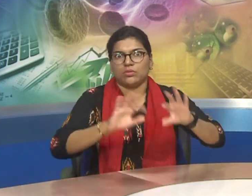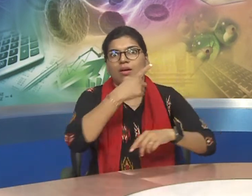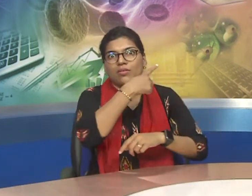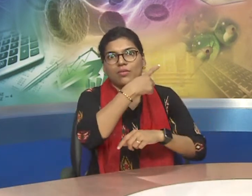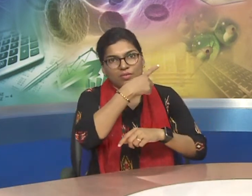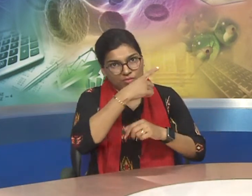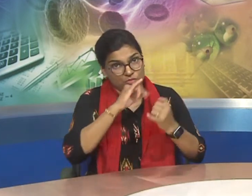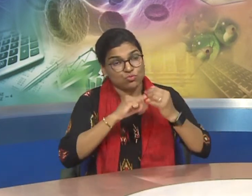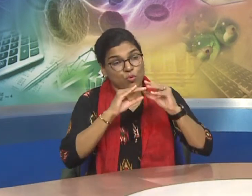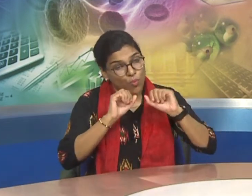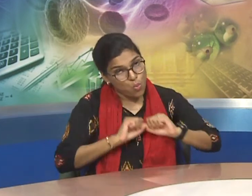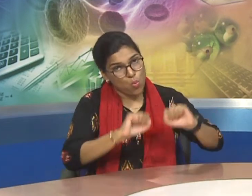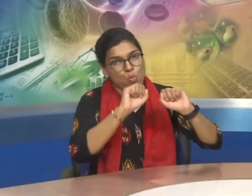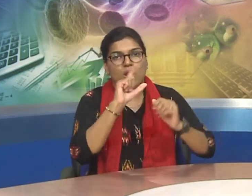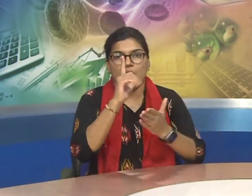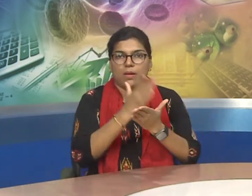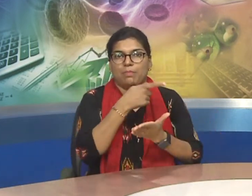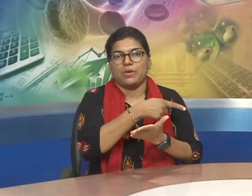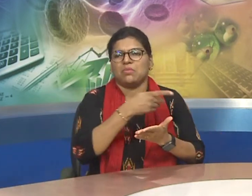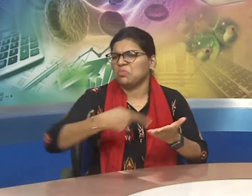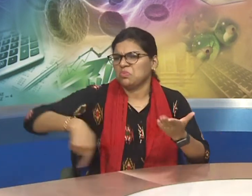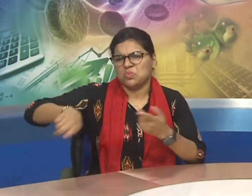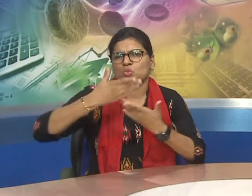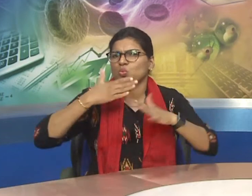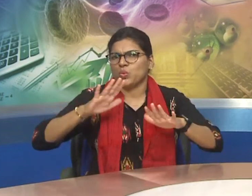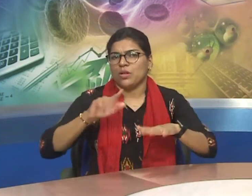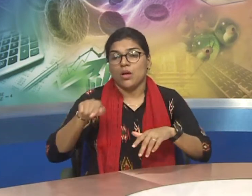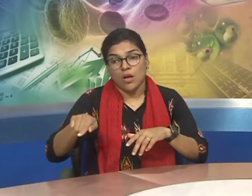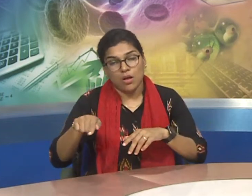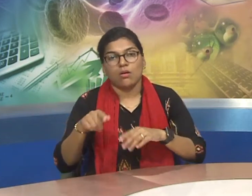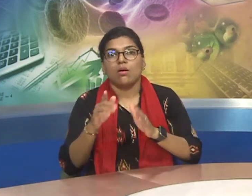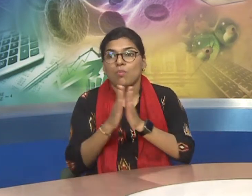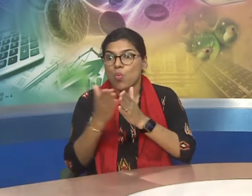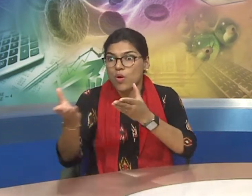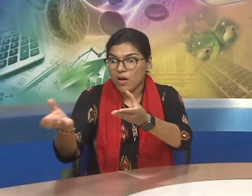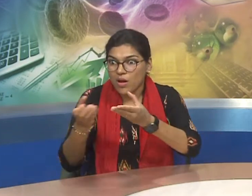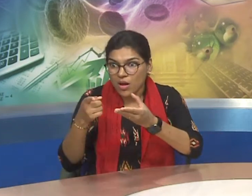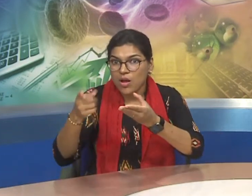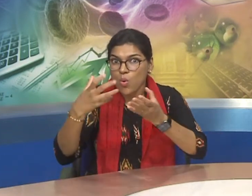easily and understand how the serial number can help us